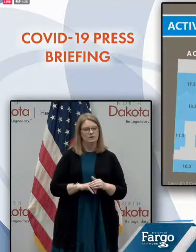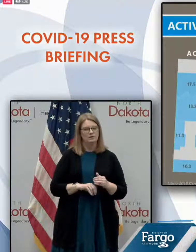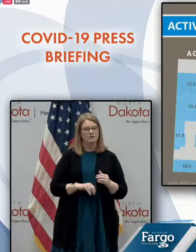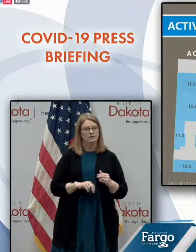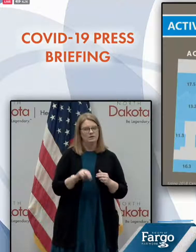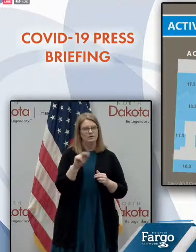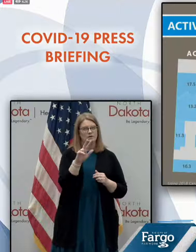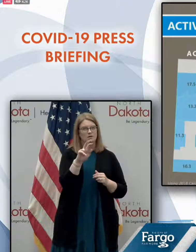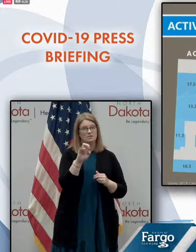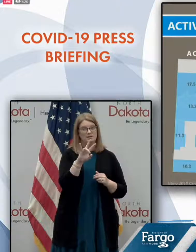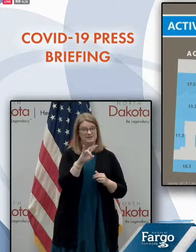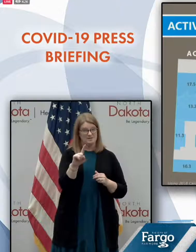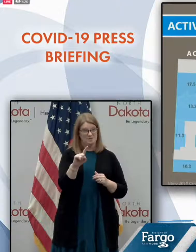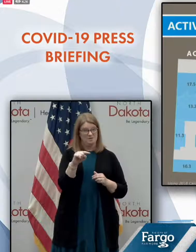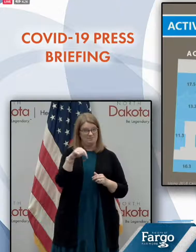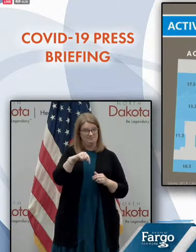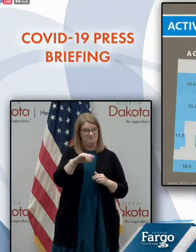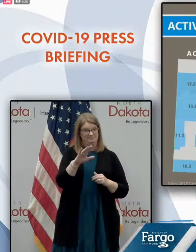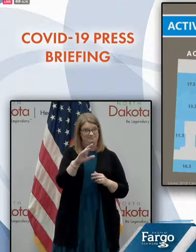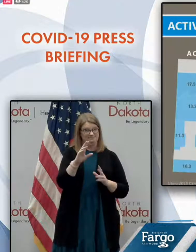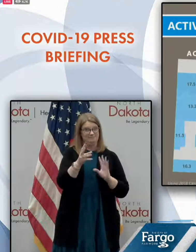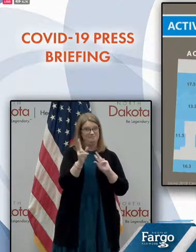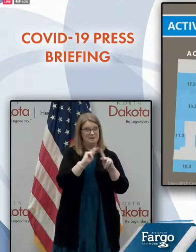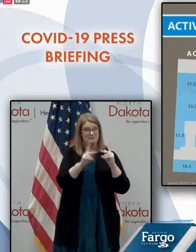371 cases in Burley, Morton.